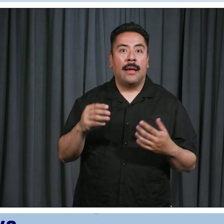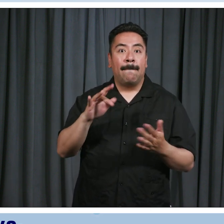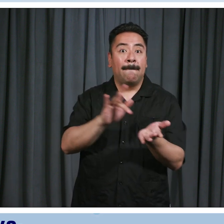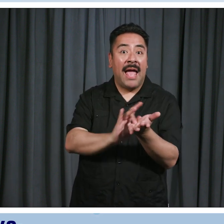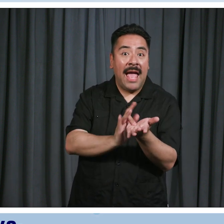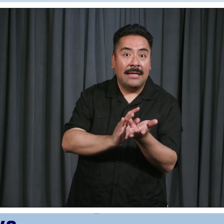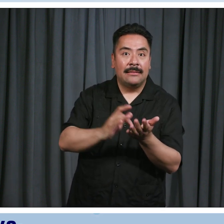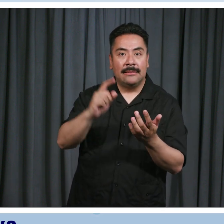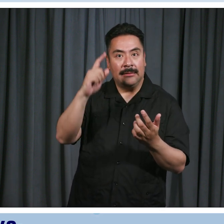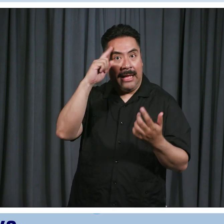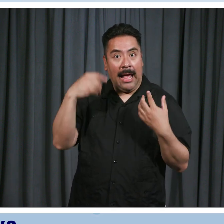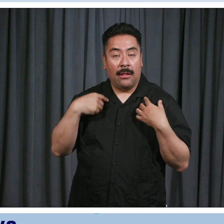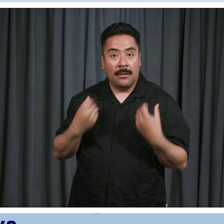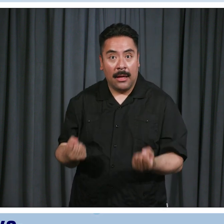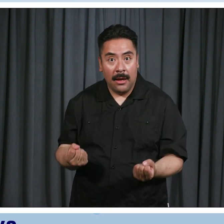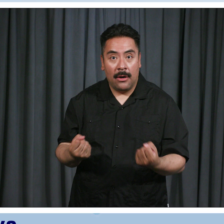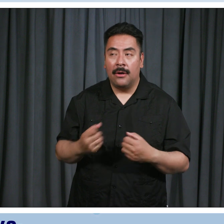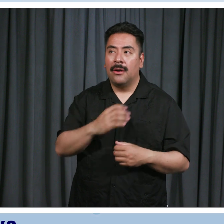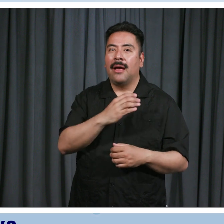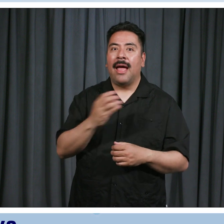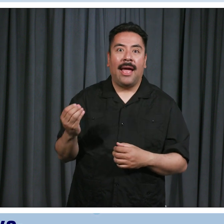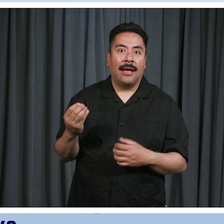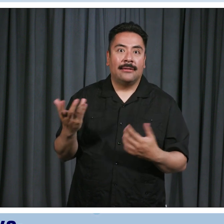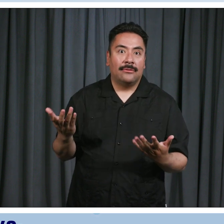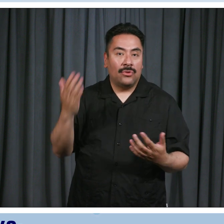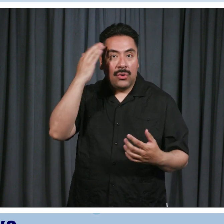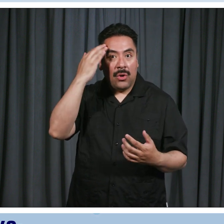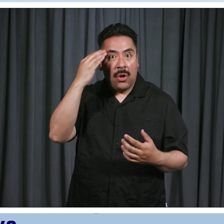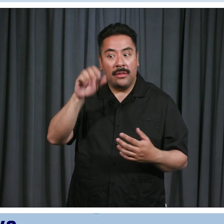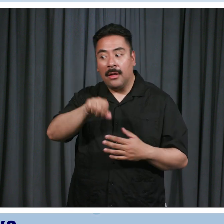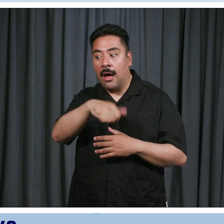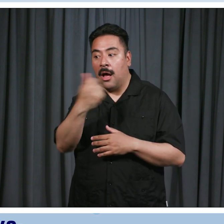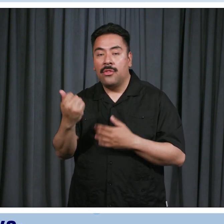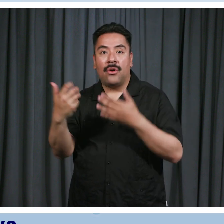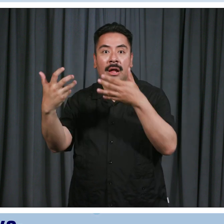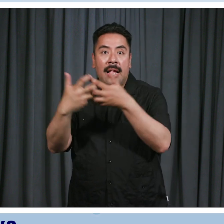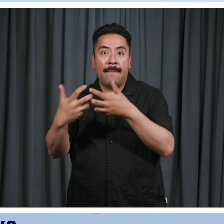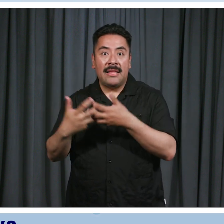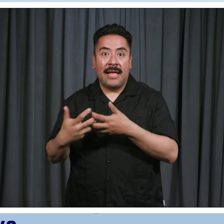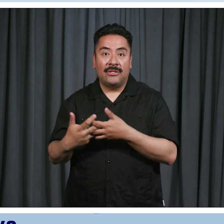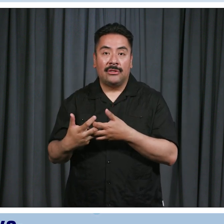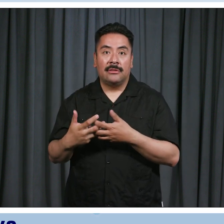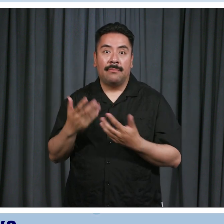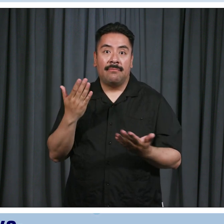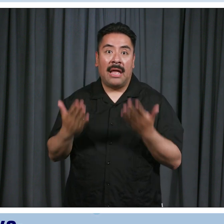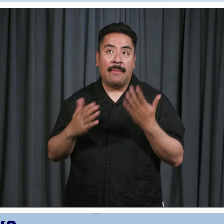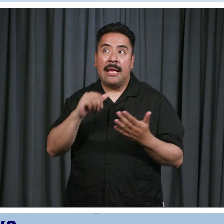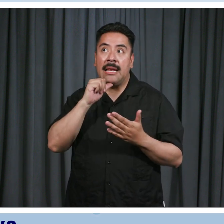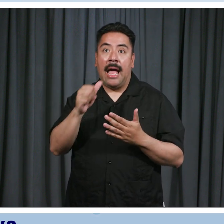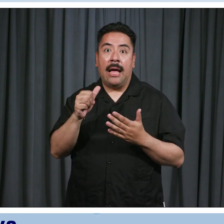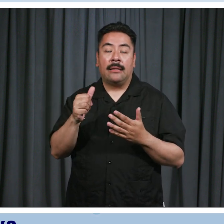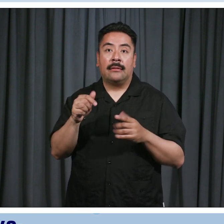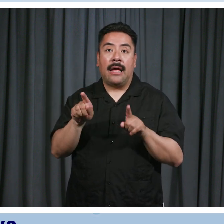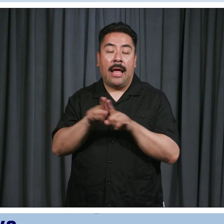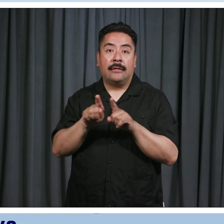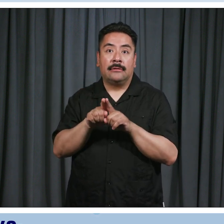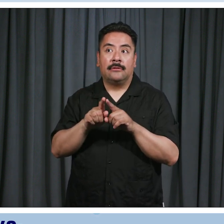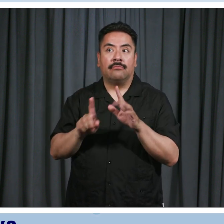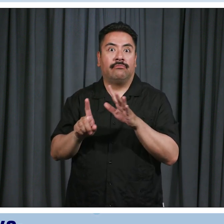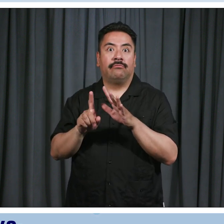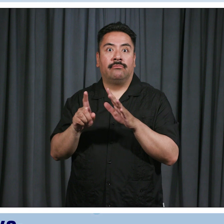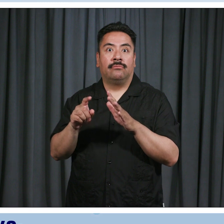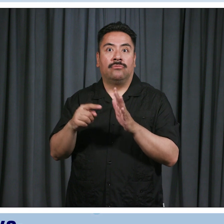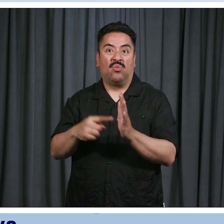meds and healthcare, and the other accommodations that maybe not as prevalent. I